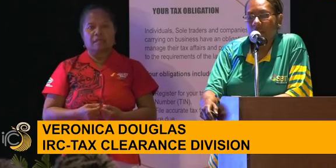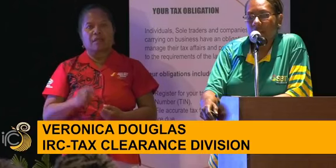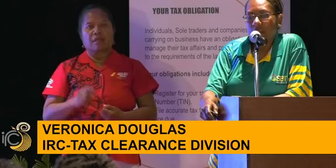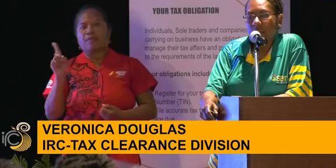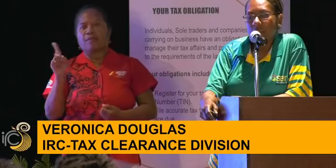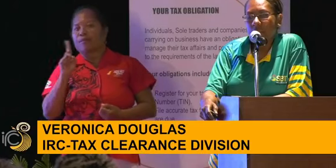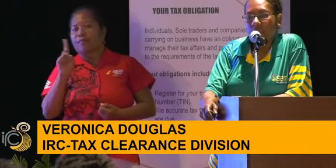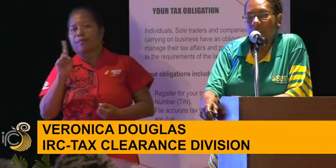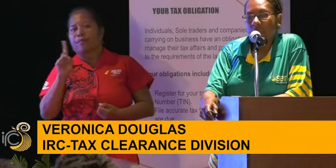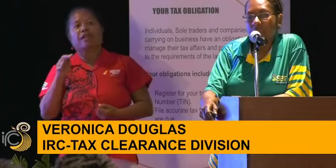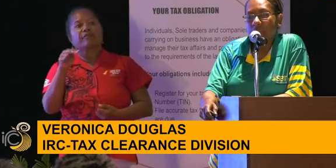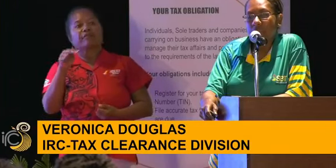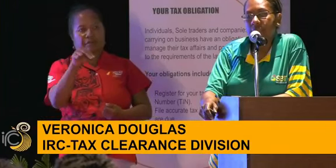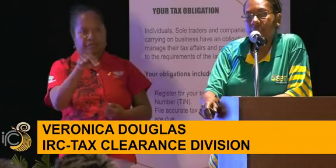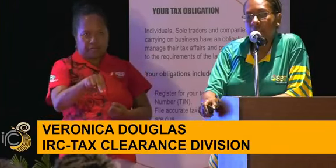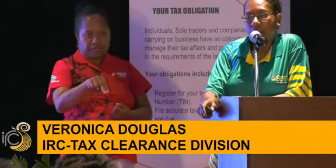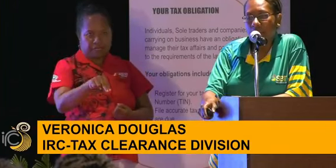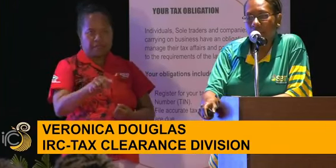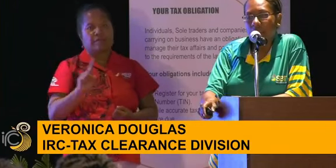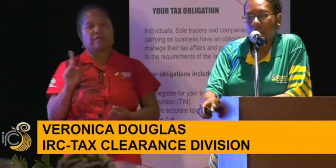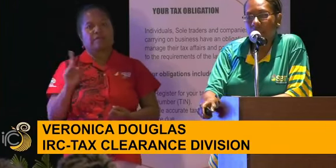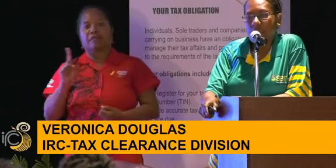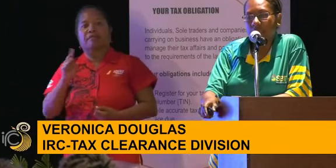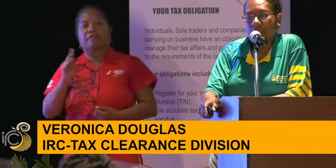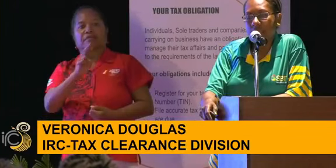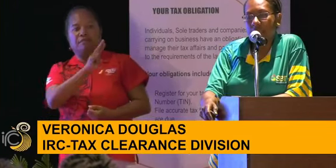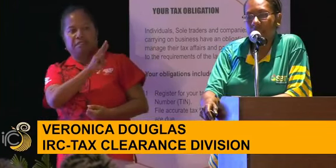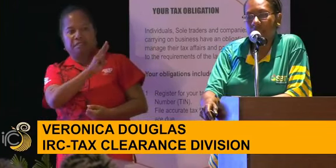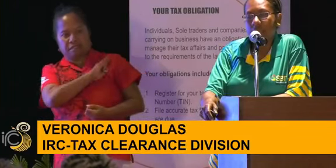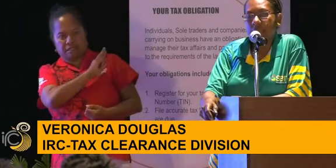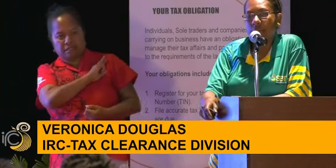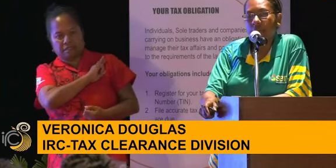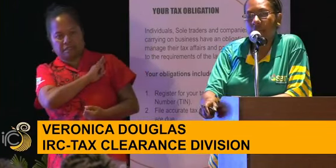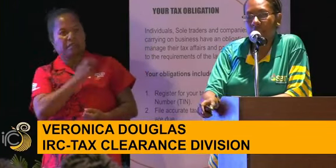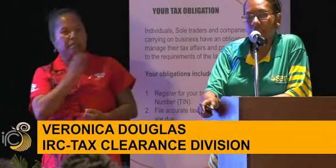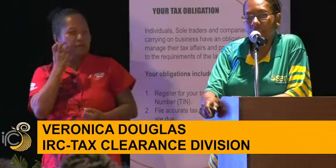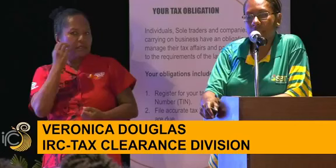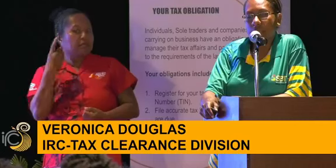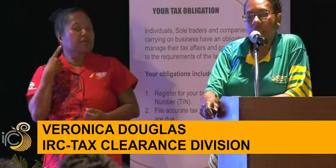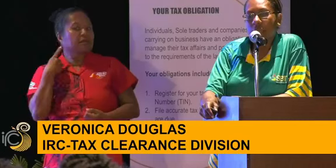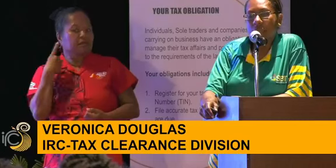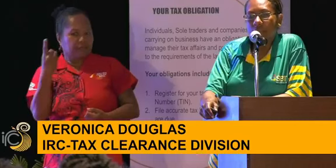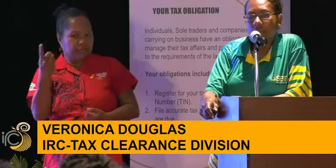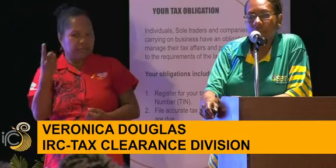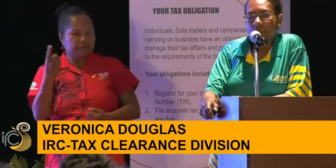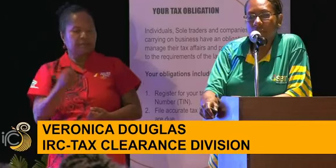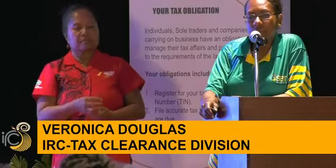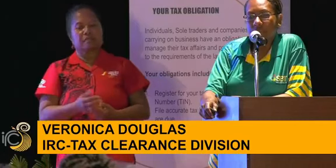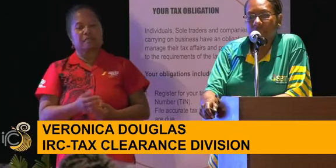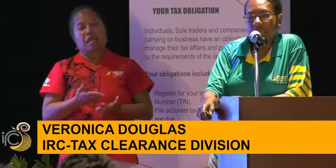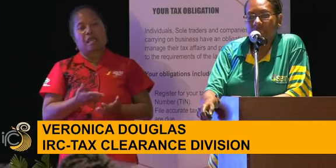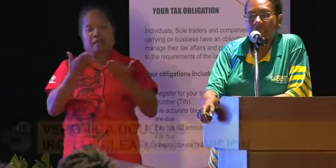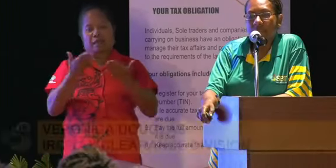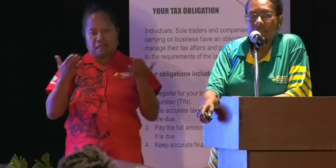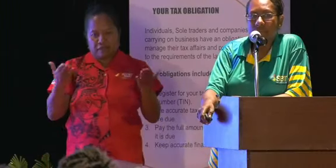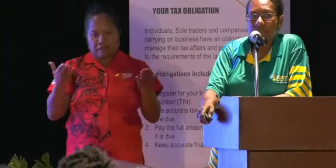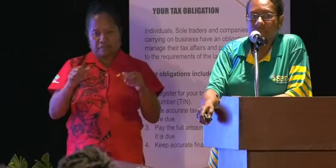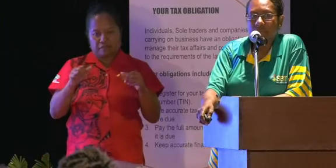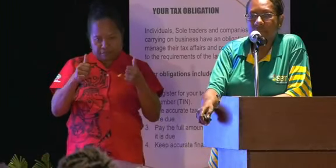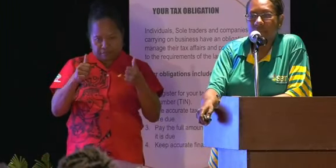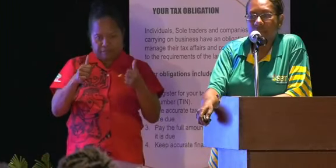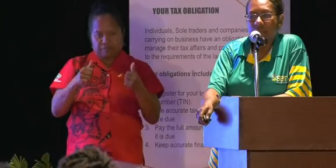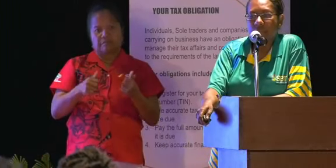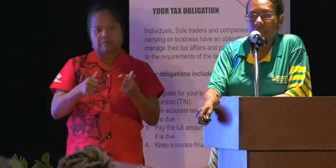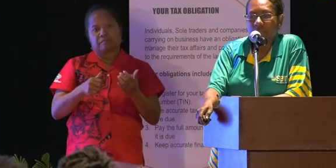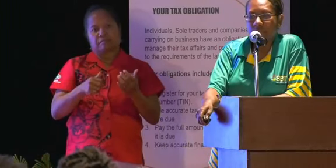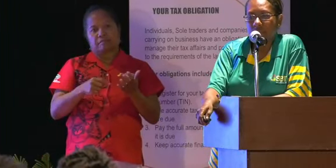documents are, what your obligations are when lodging a tax clearance application, and how to complete a tax